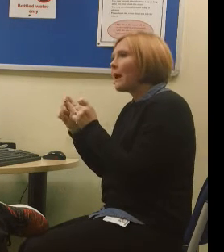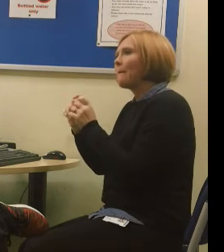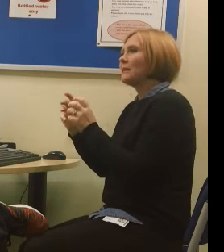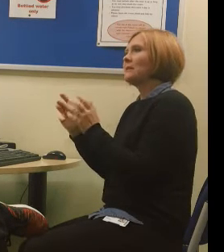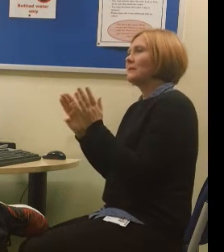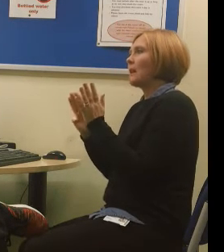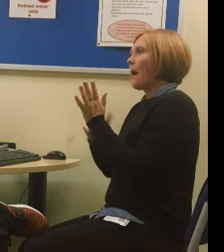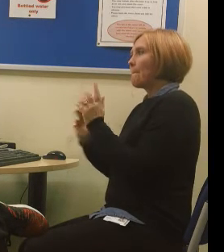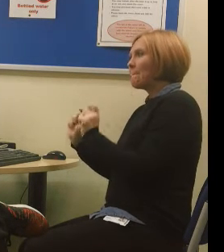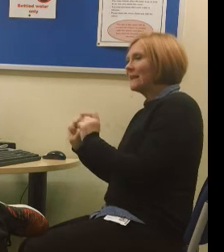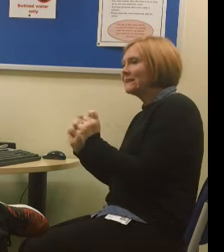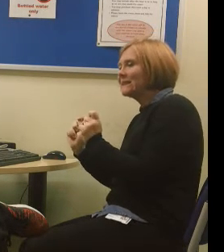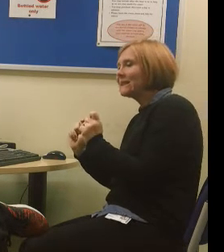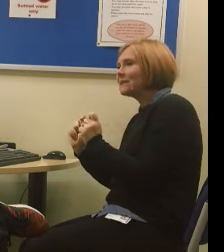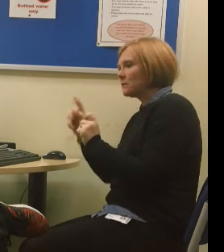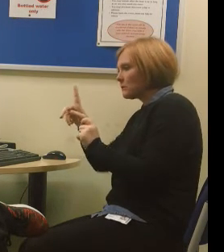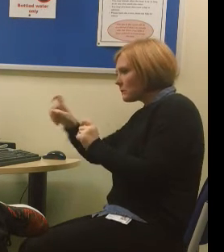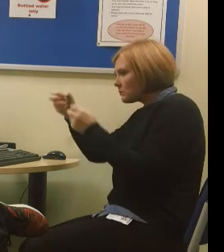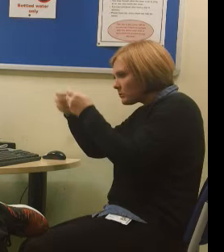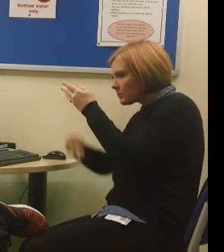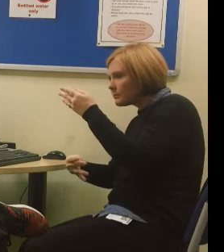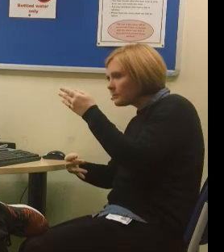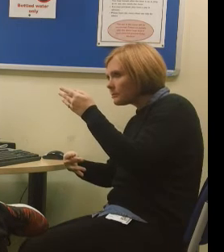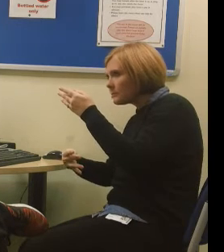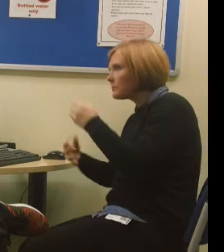also access the library catalogue online from here.